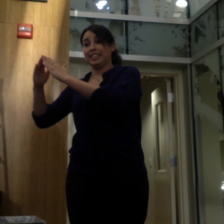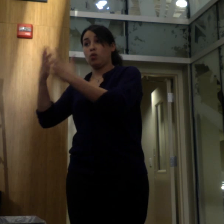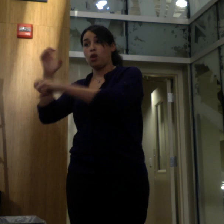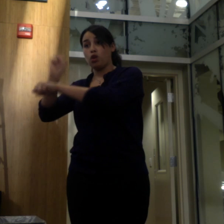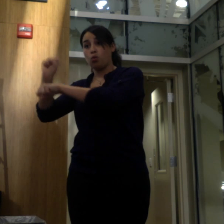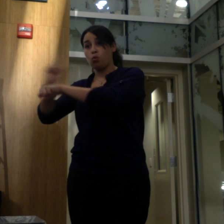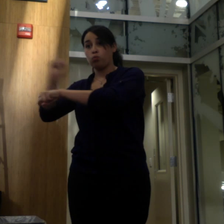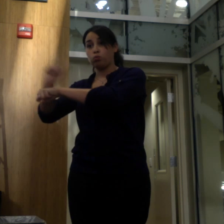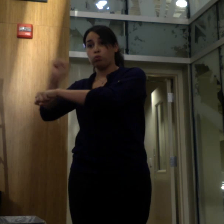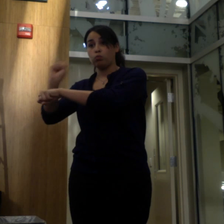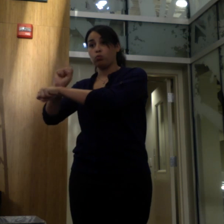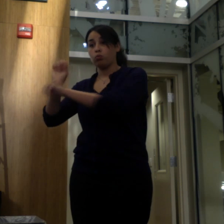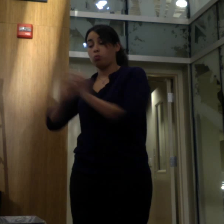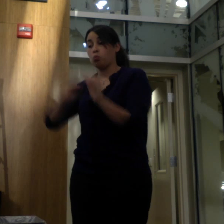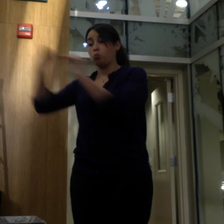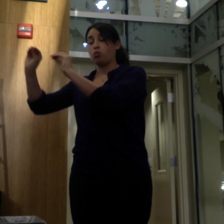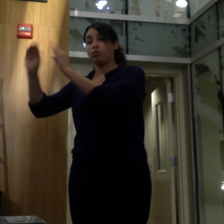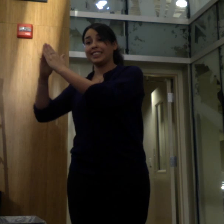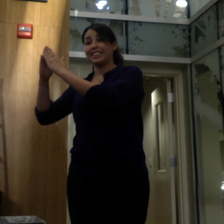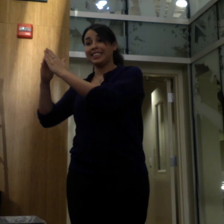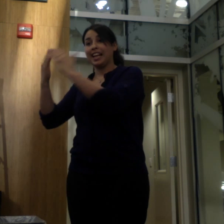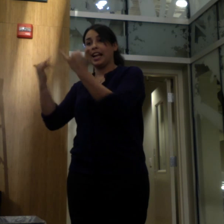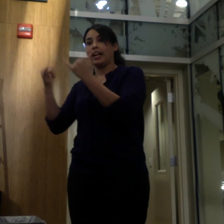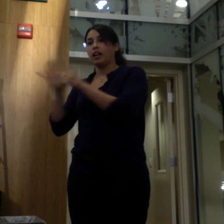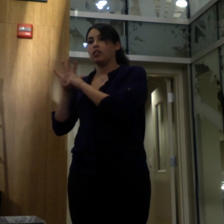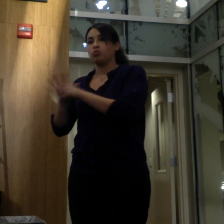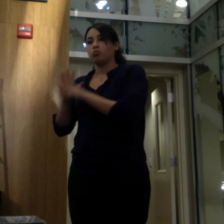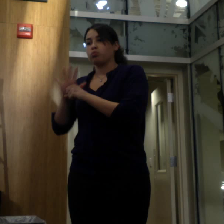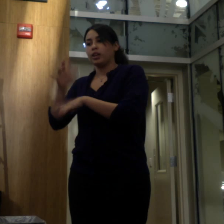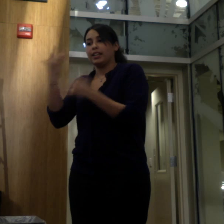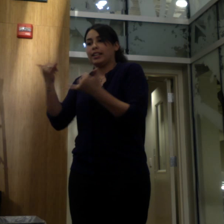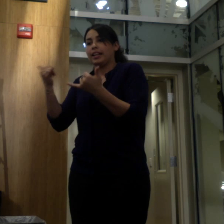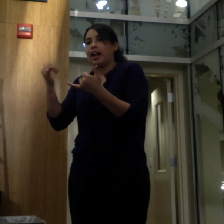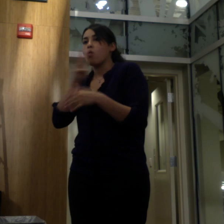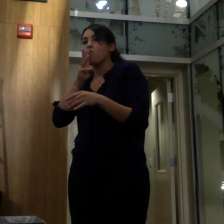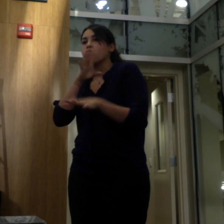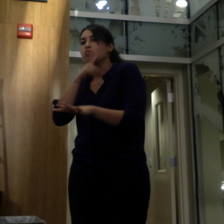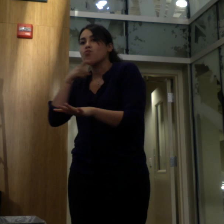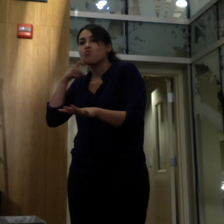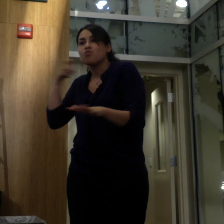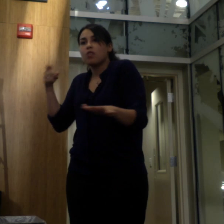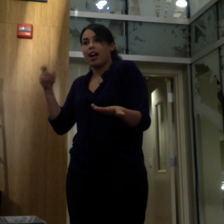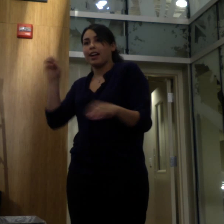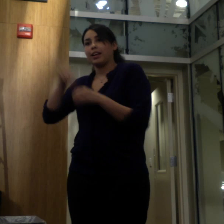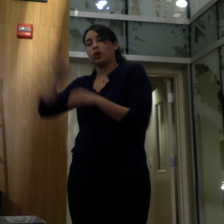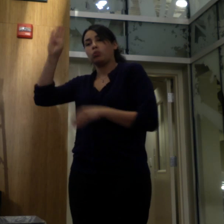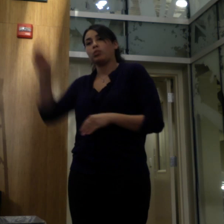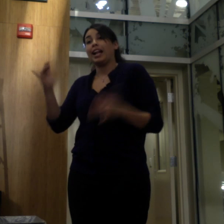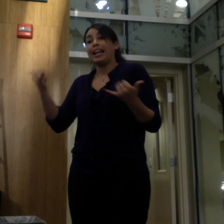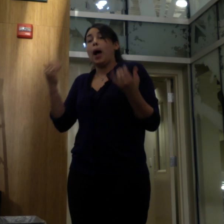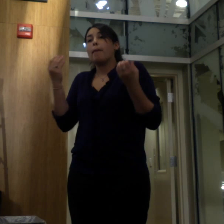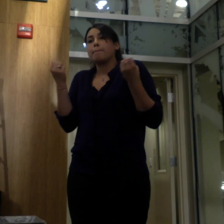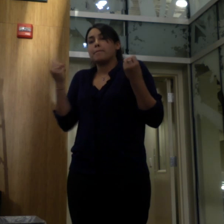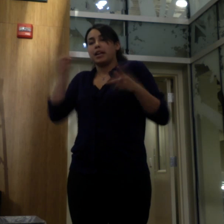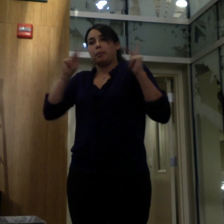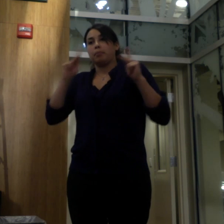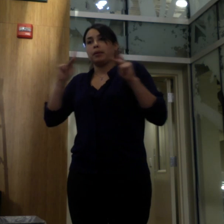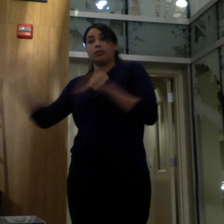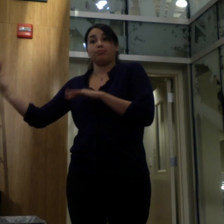and now it's so overstressed and the drought is so intense down there in Brazil that a lot of the people are fleeing the cities